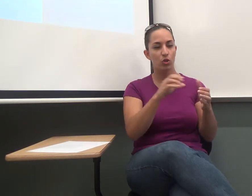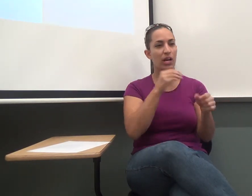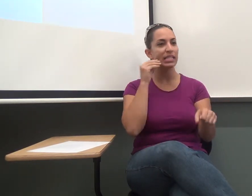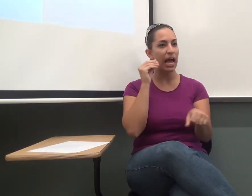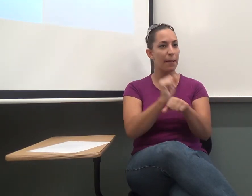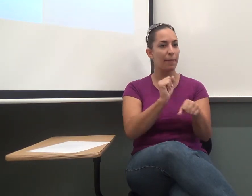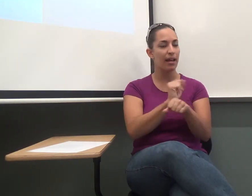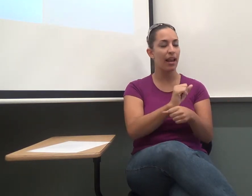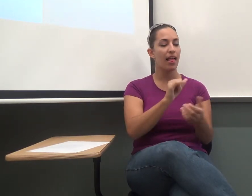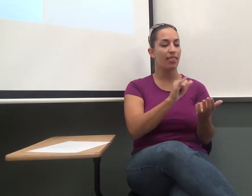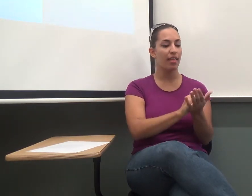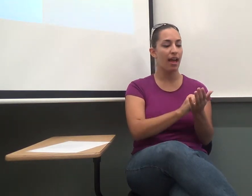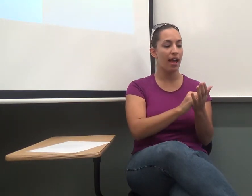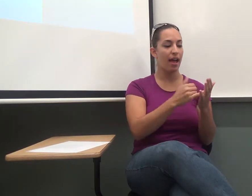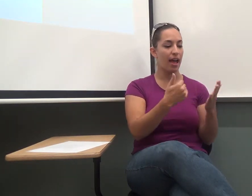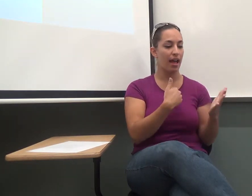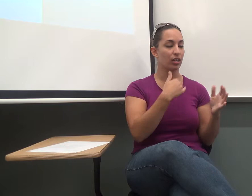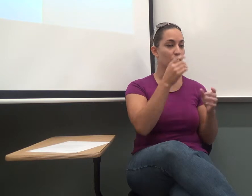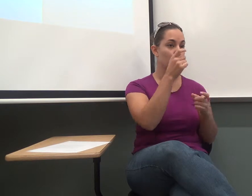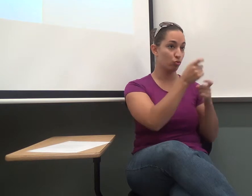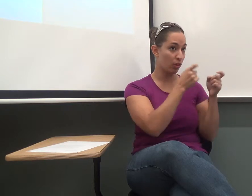a controlling idea and